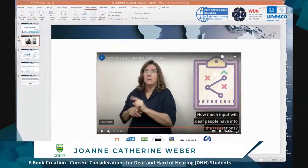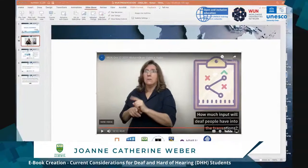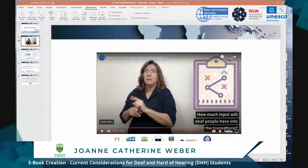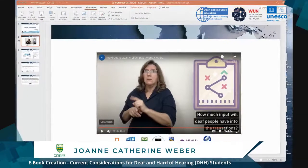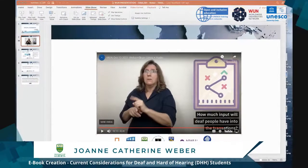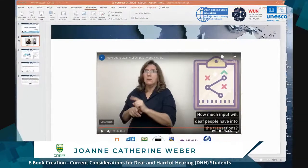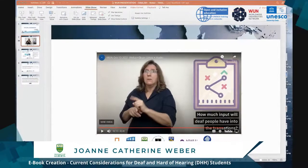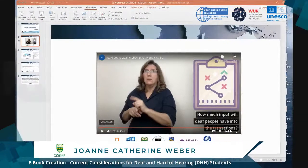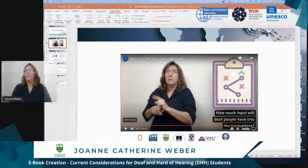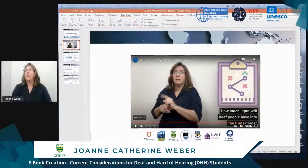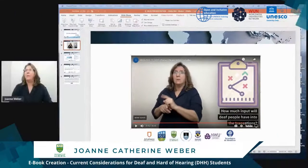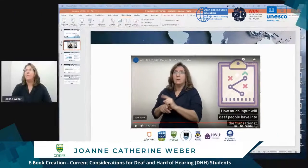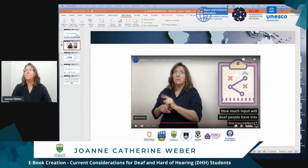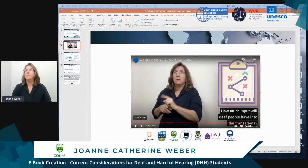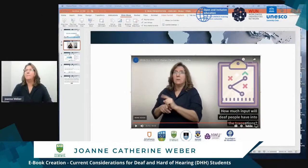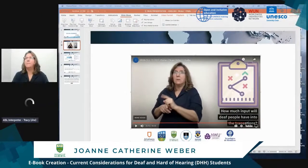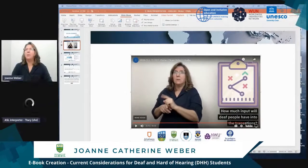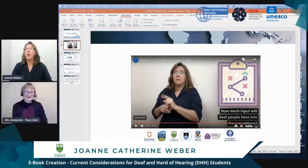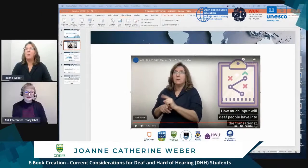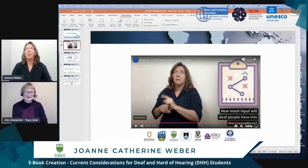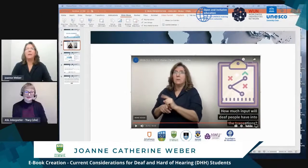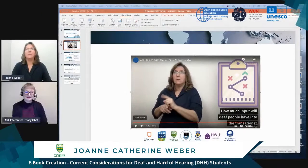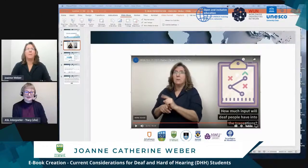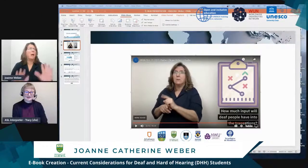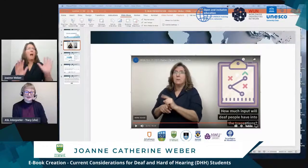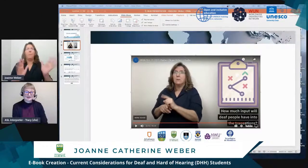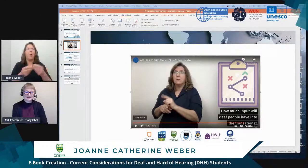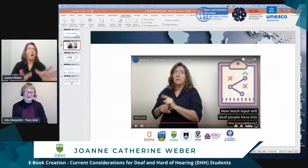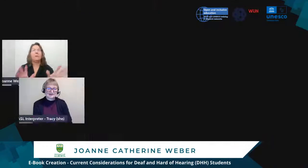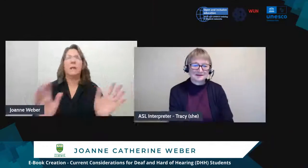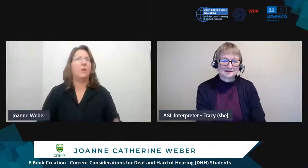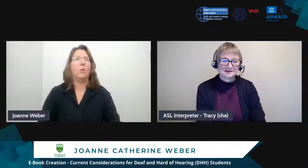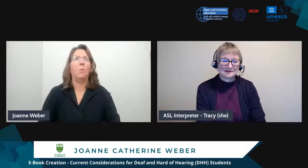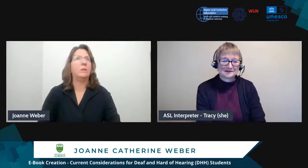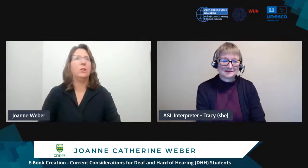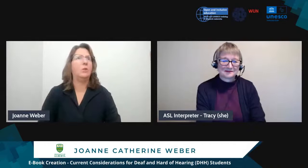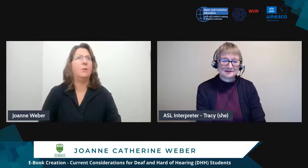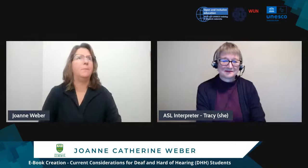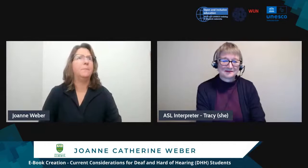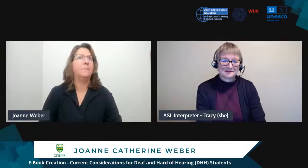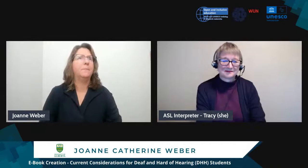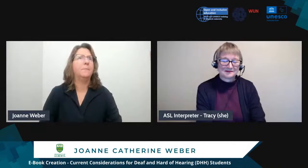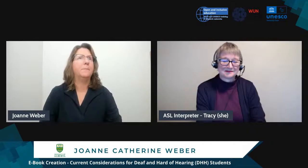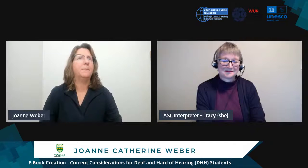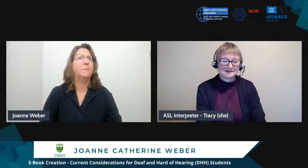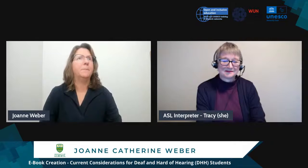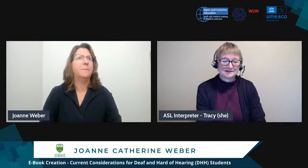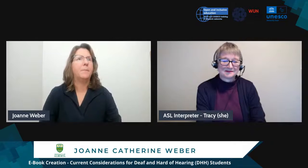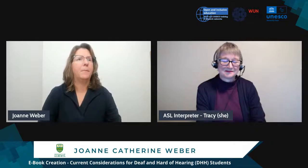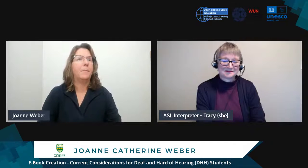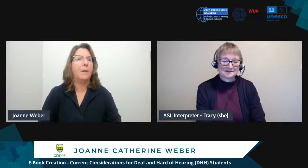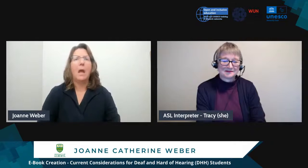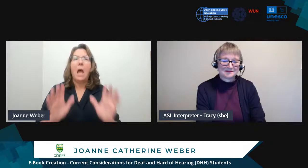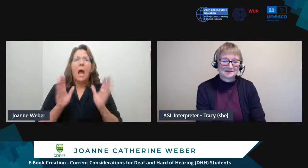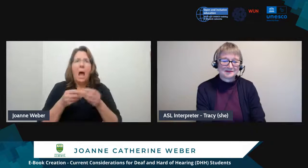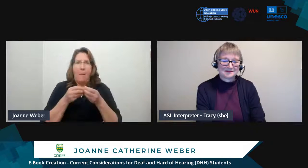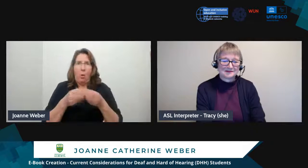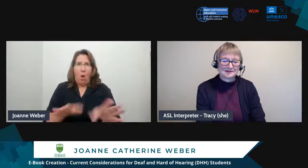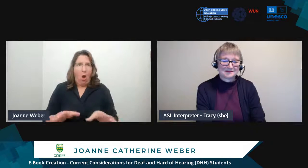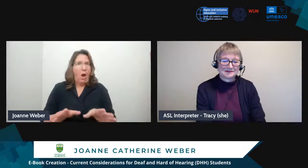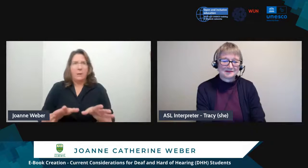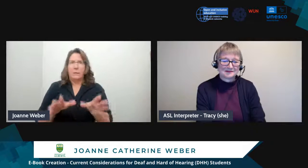It keeps opening up the wrong window. It's not working. I'm lost. I don't know what to do.